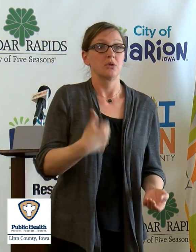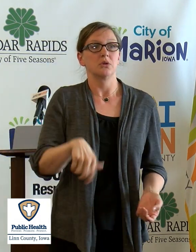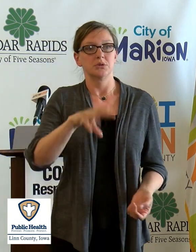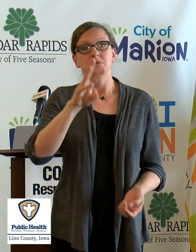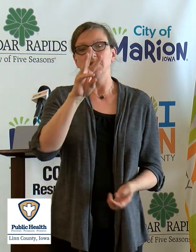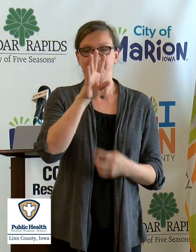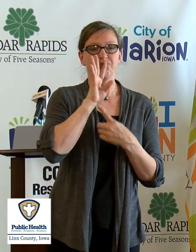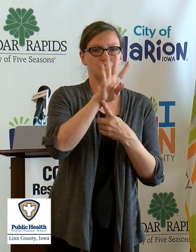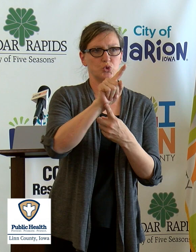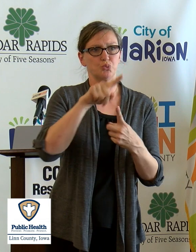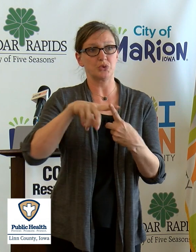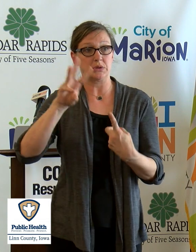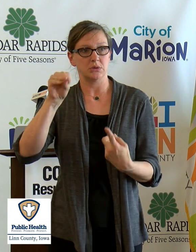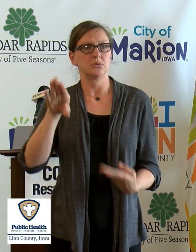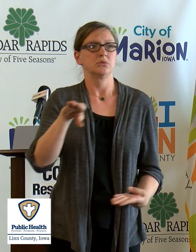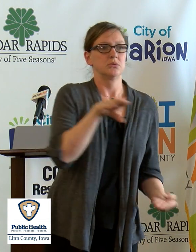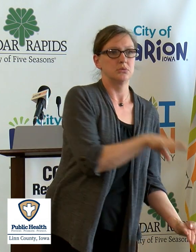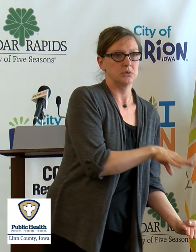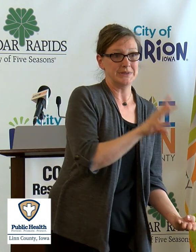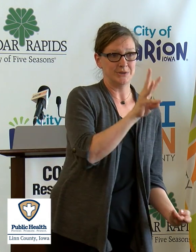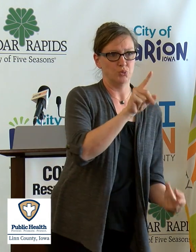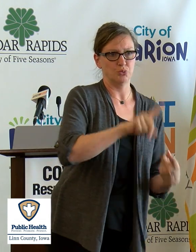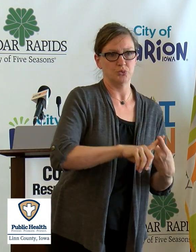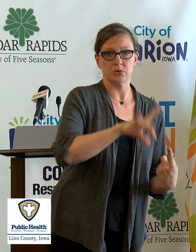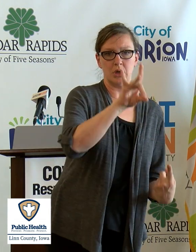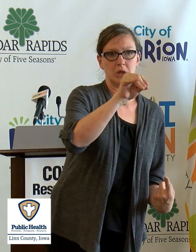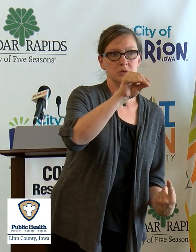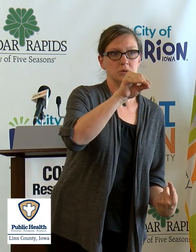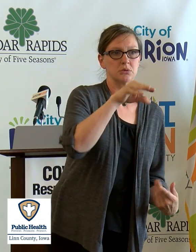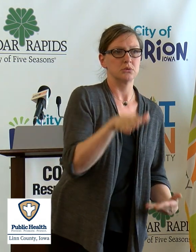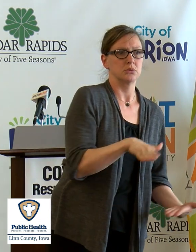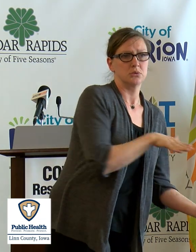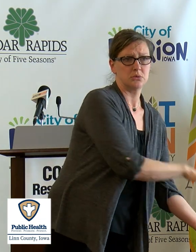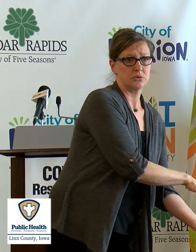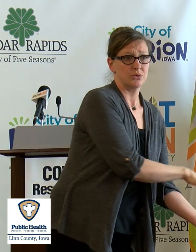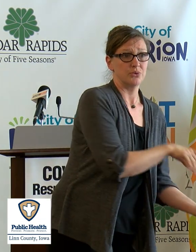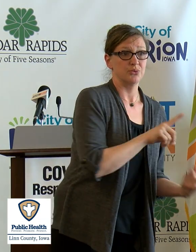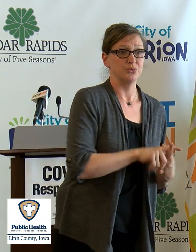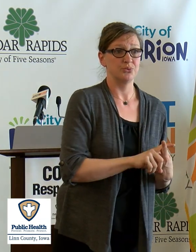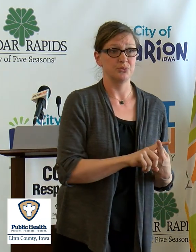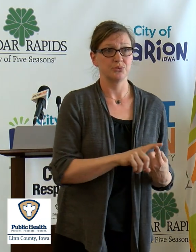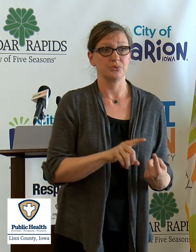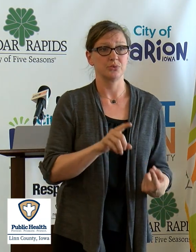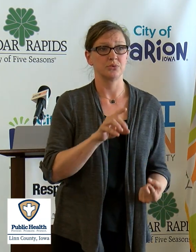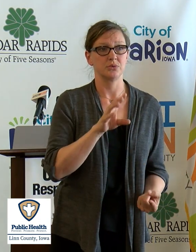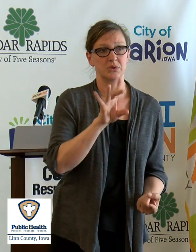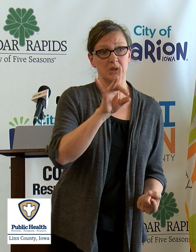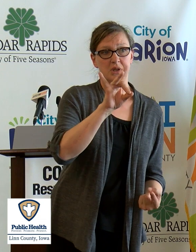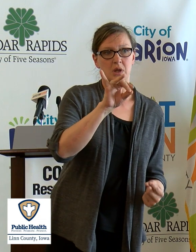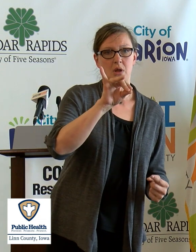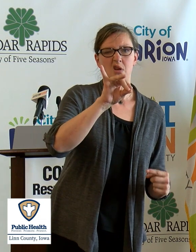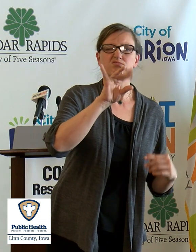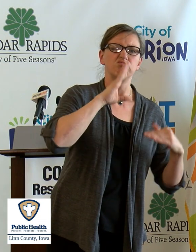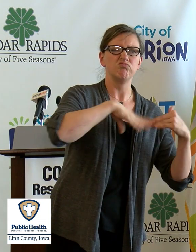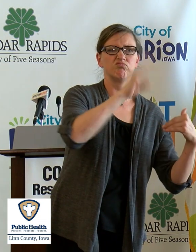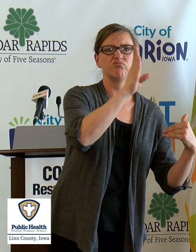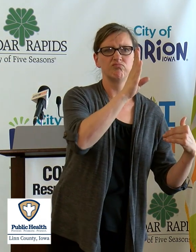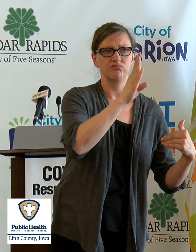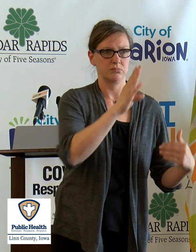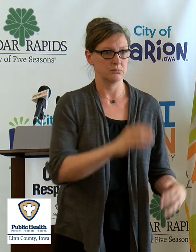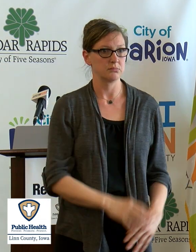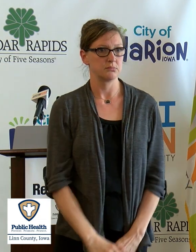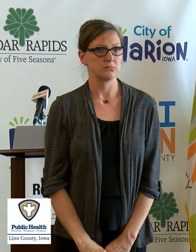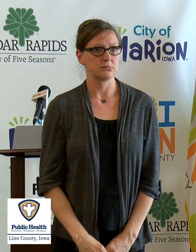Next, between the ages of 61 and 80, and finally, the ages of 80 and over. So you can see